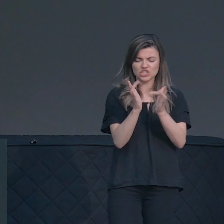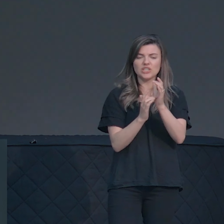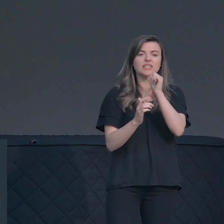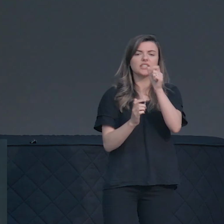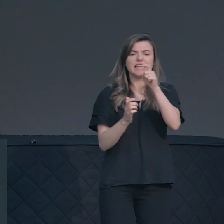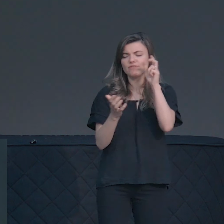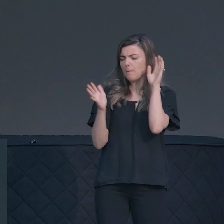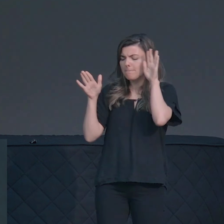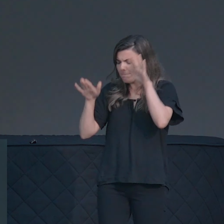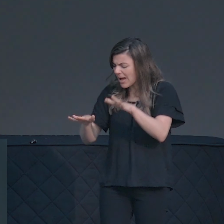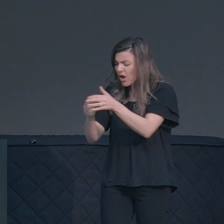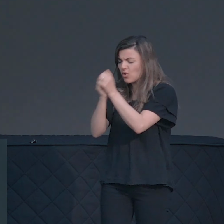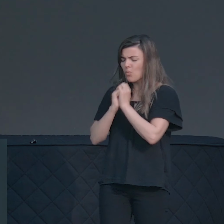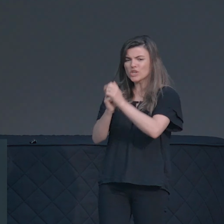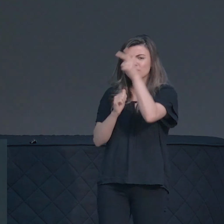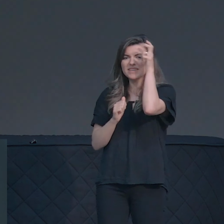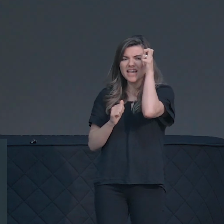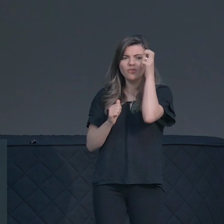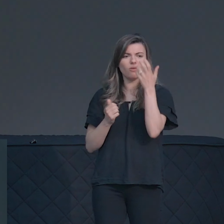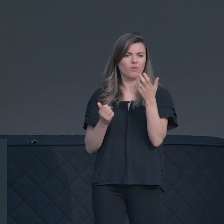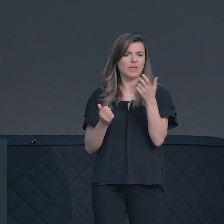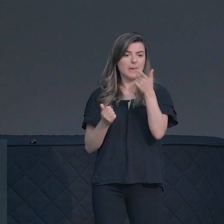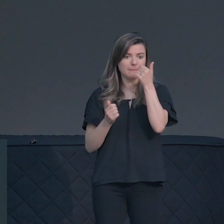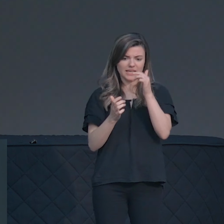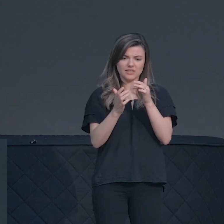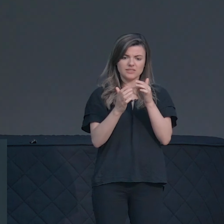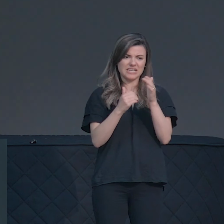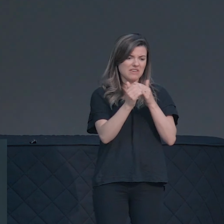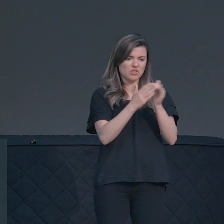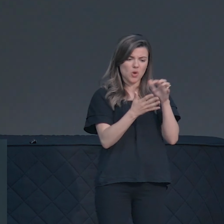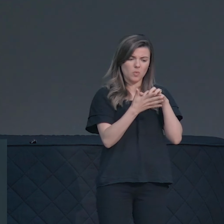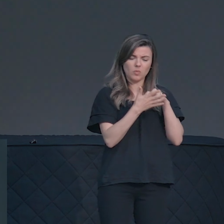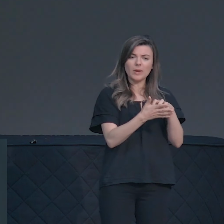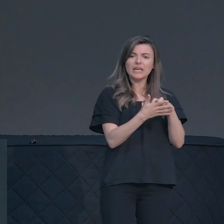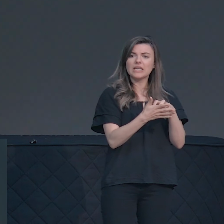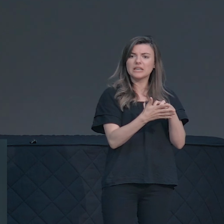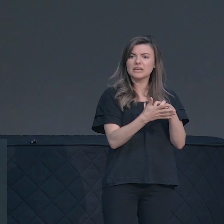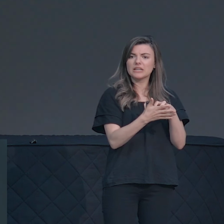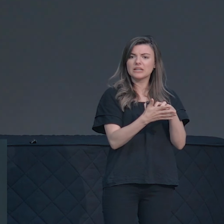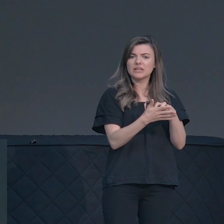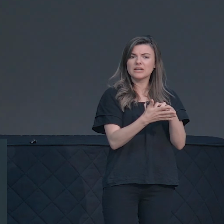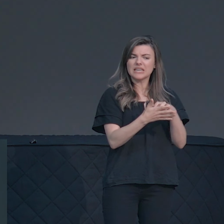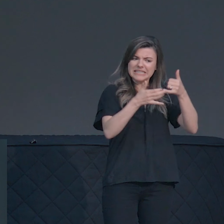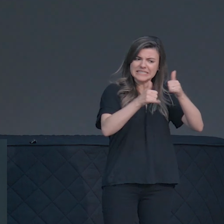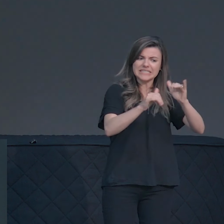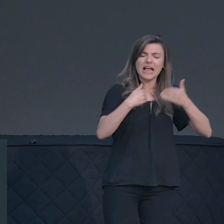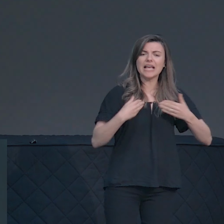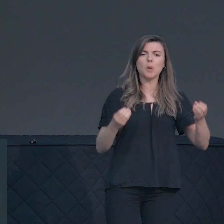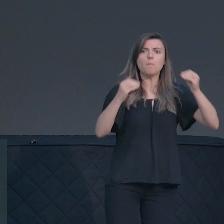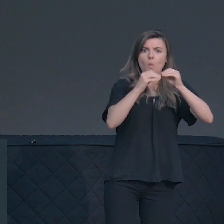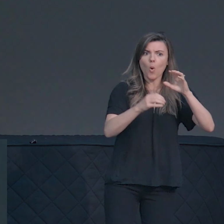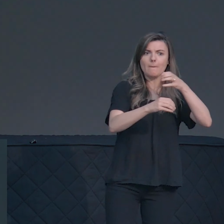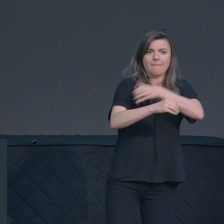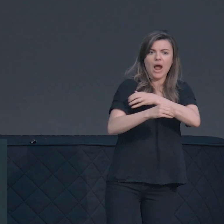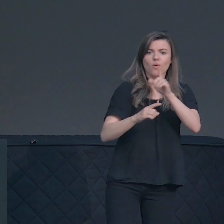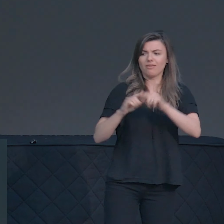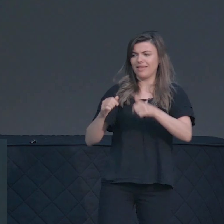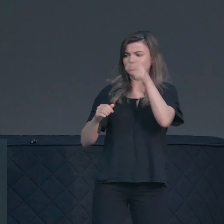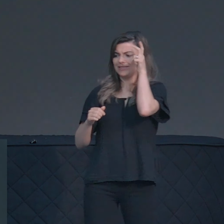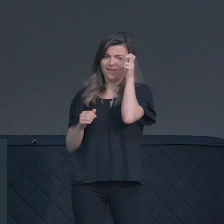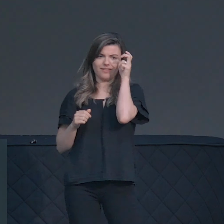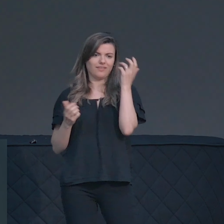need to bow down and worship the devil because in his weakness, Jesus still has more authority than Satan ever